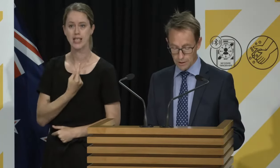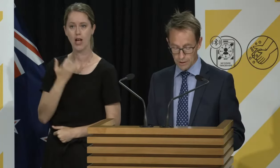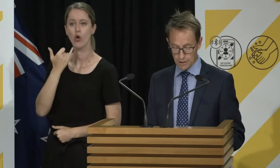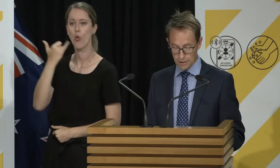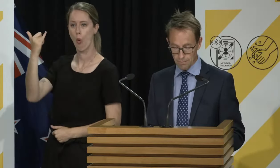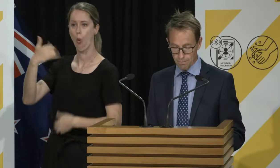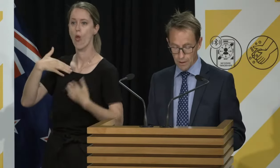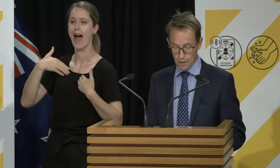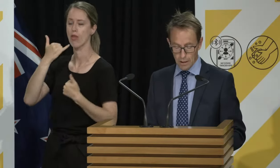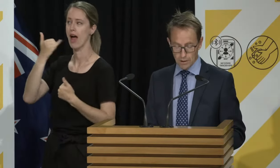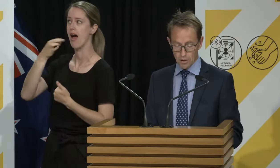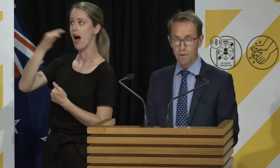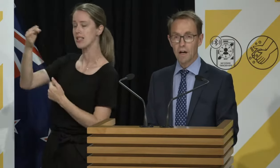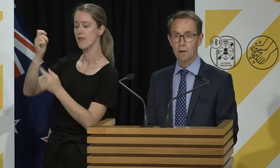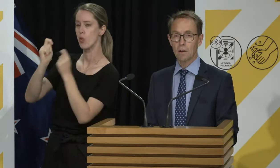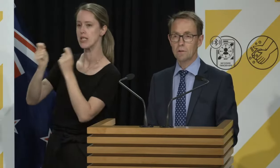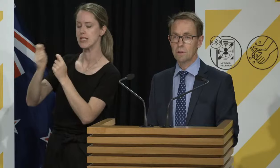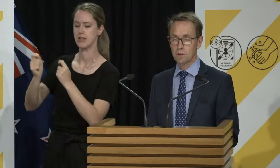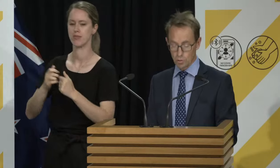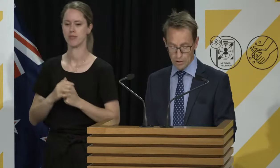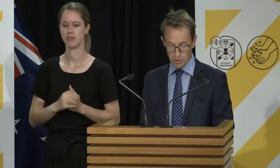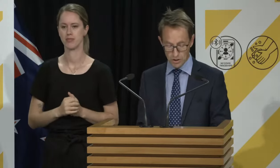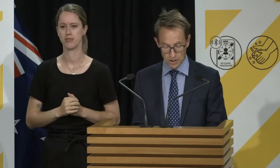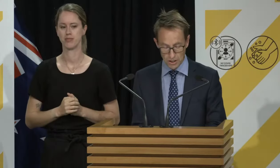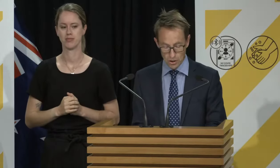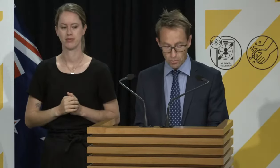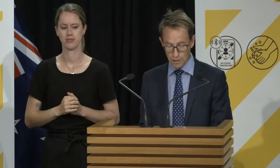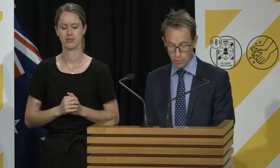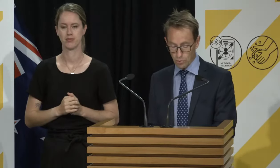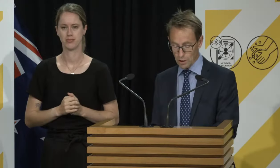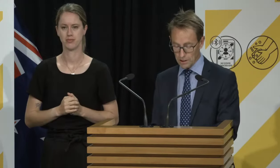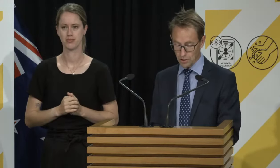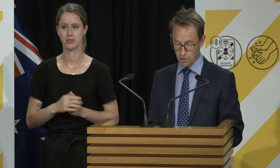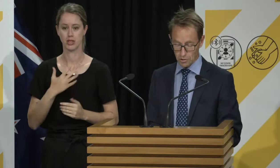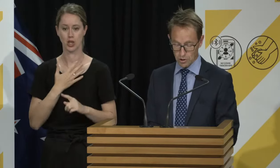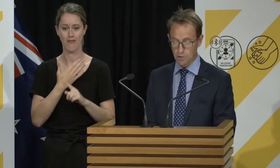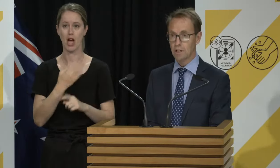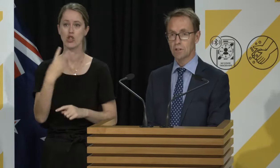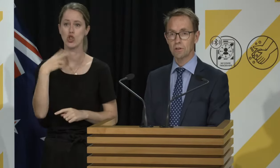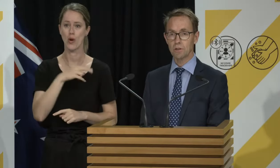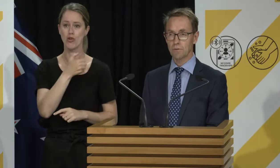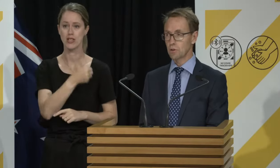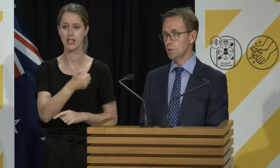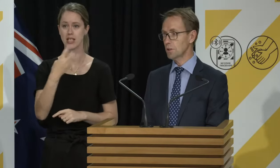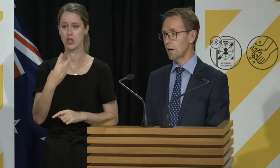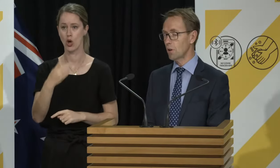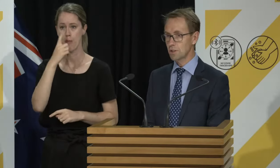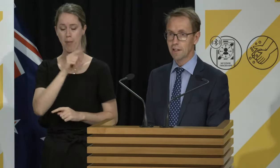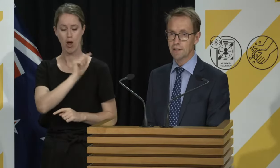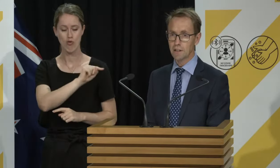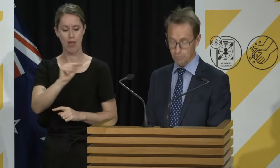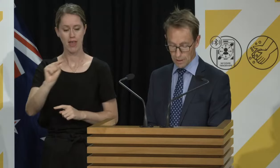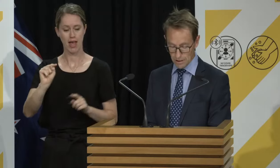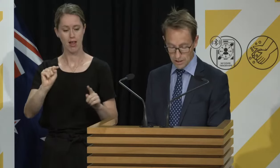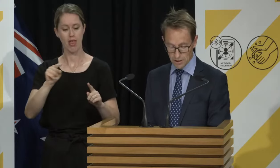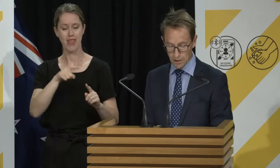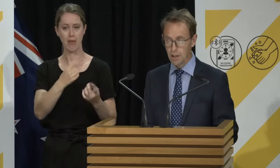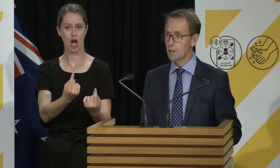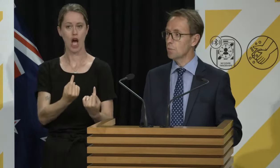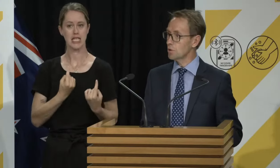about getting a test. So far, 262 people linked to those locations of interest are isolating and